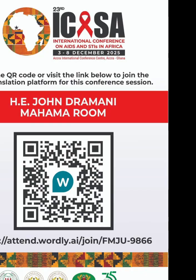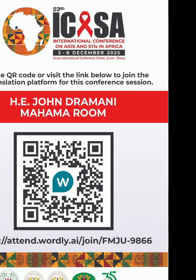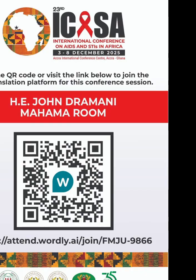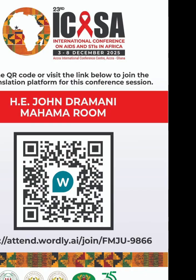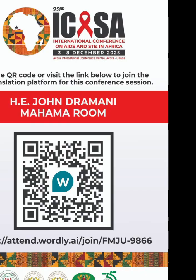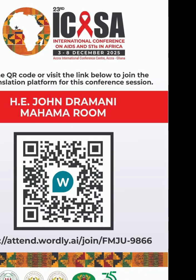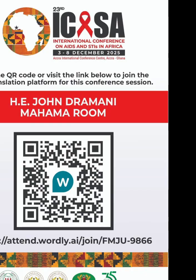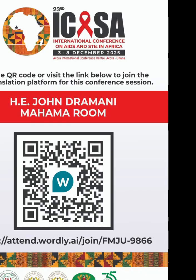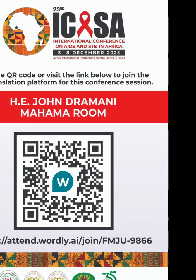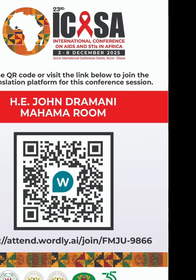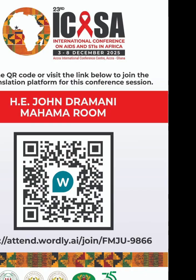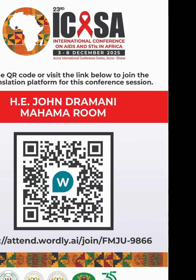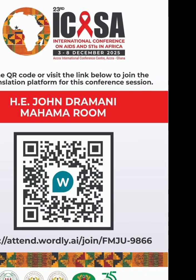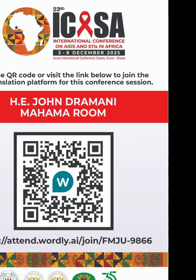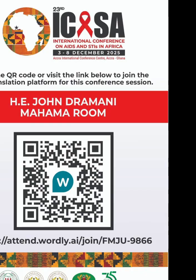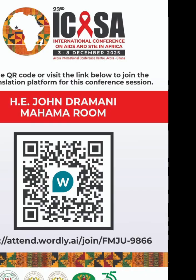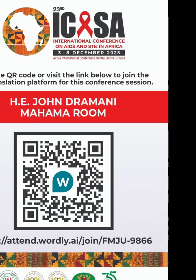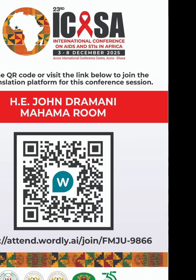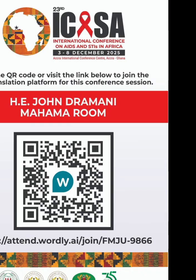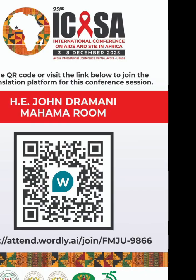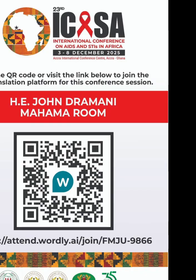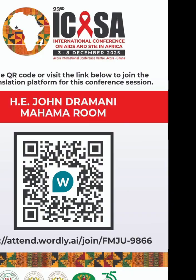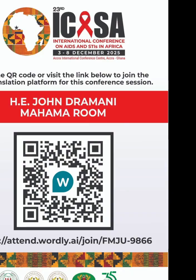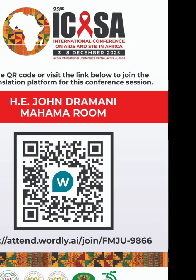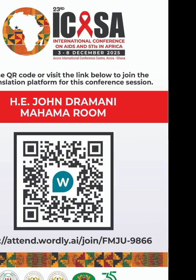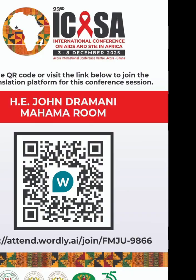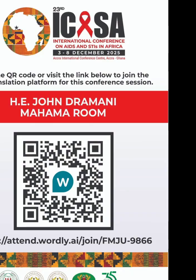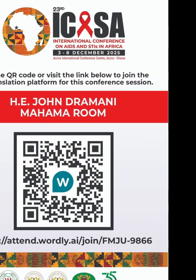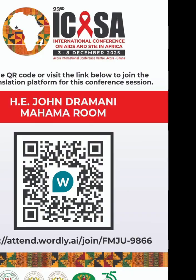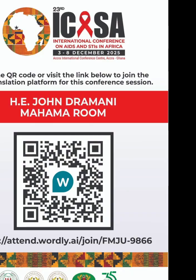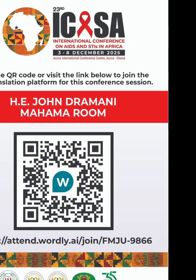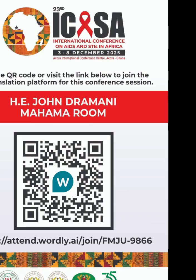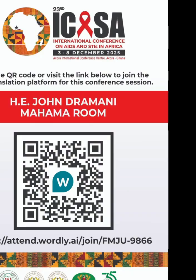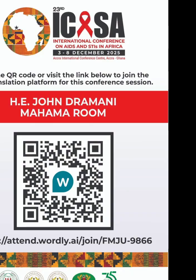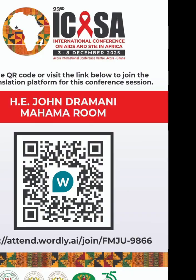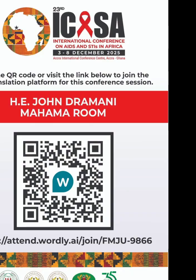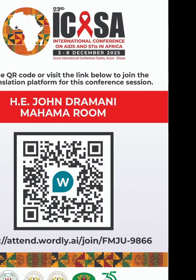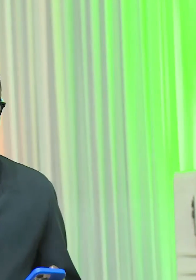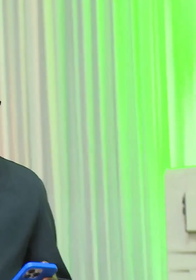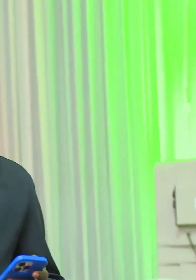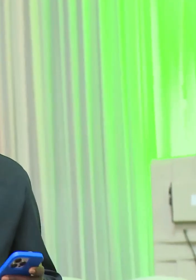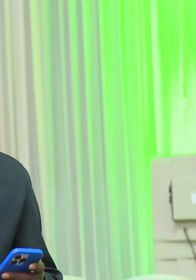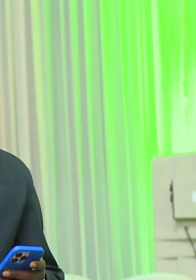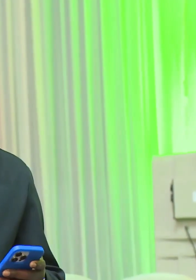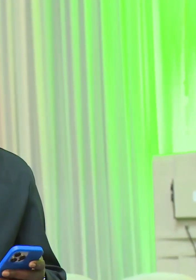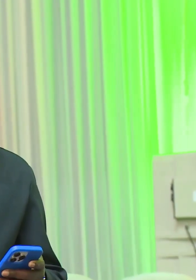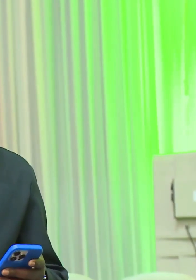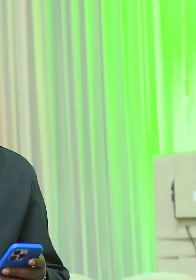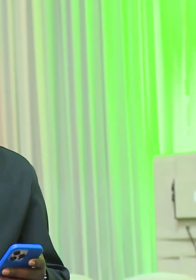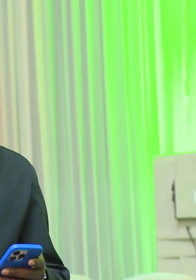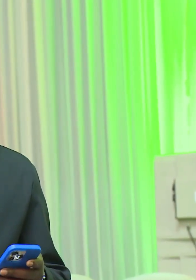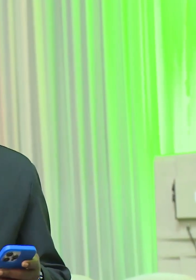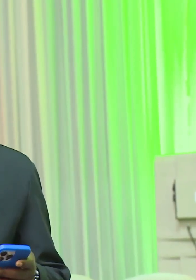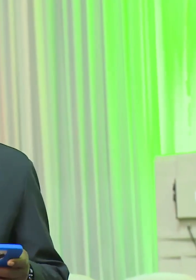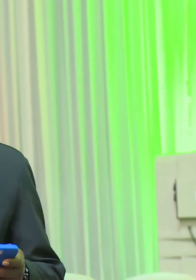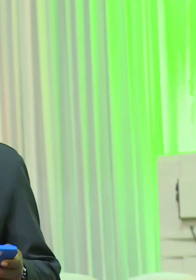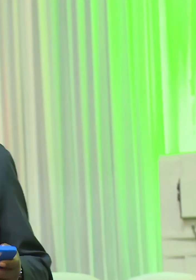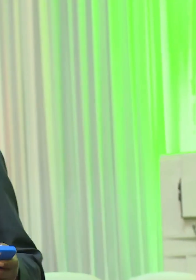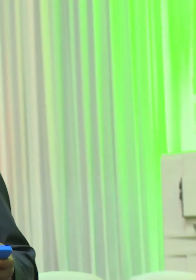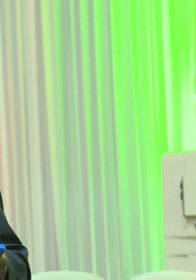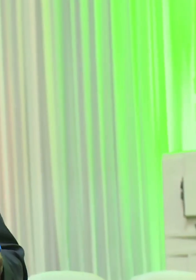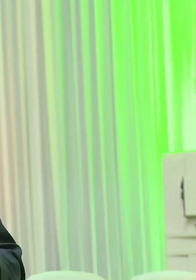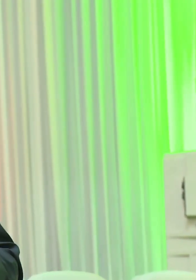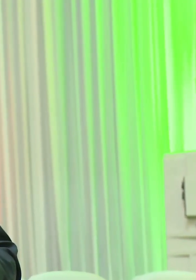Thank you very much for the wonderful, brilliant presentations. My name is